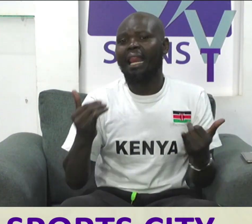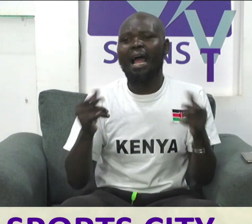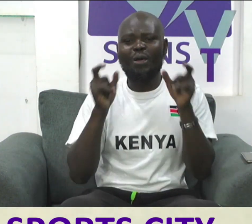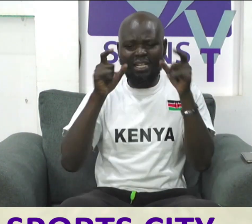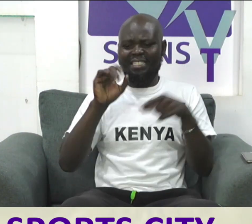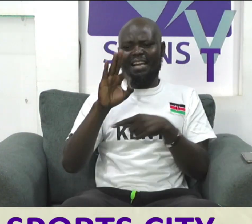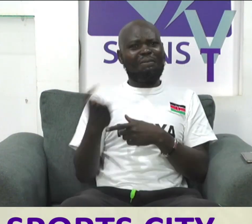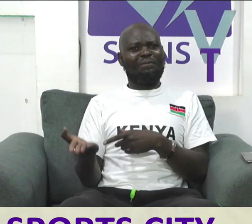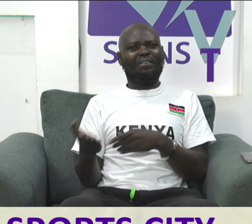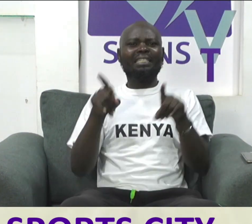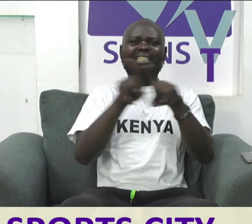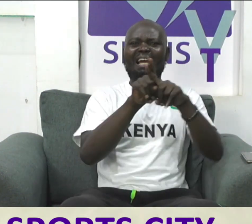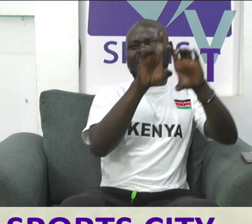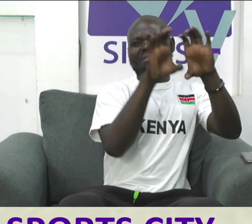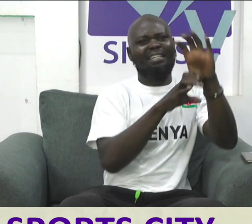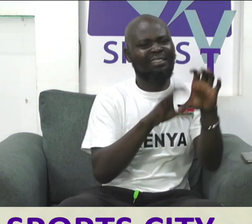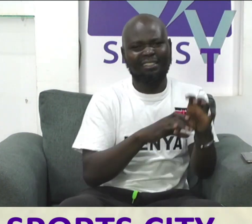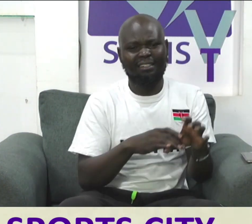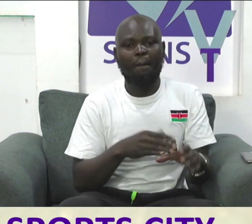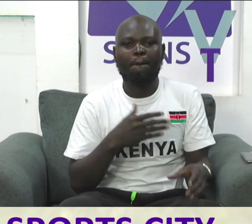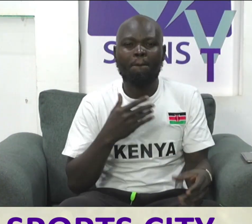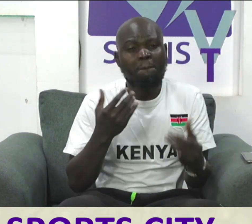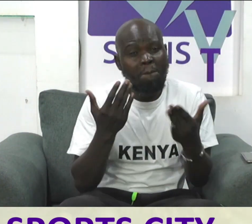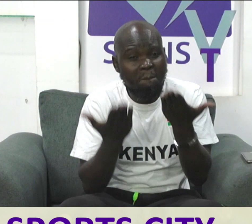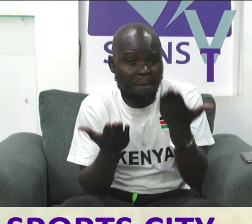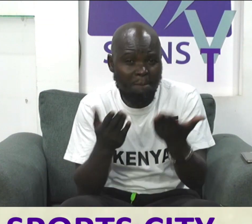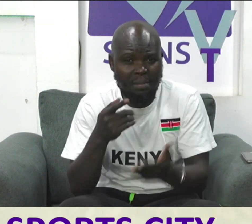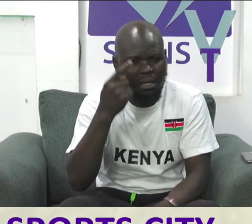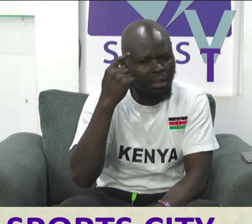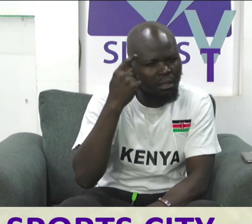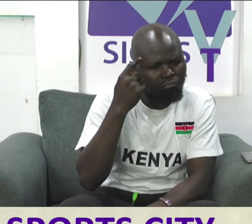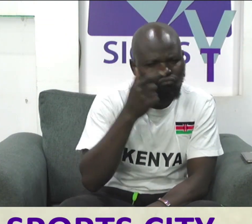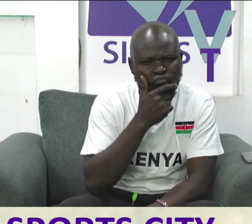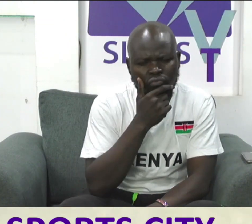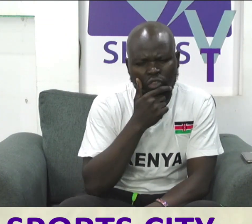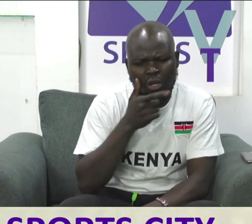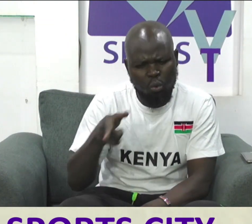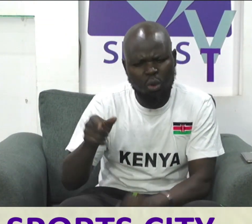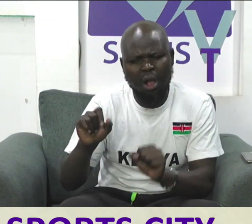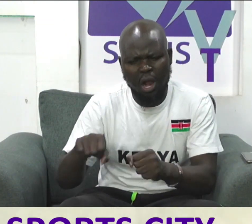They are kind of having the same behavior like Chelsea in the EPL. So